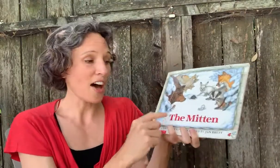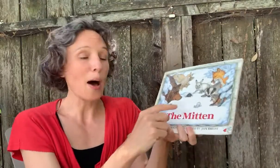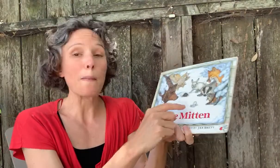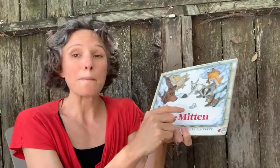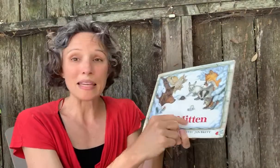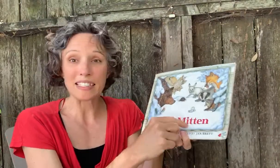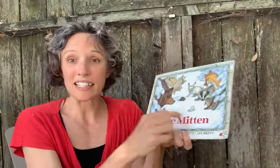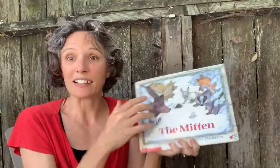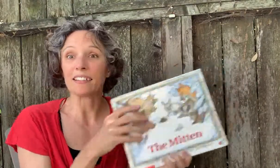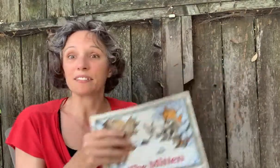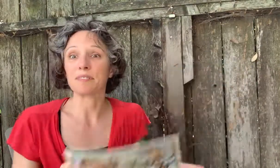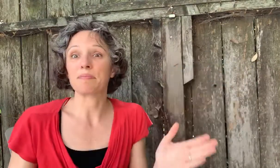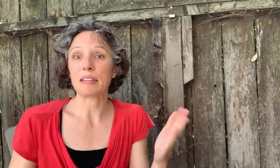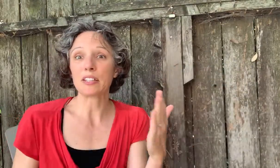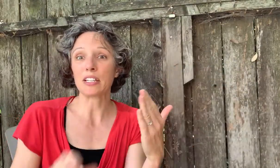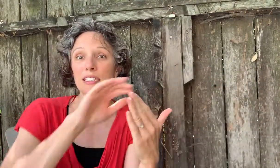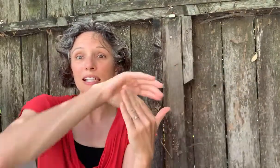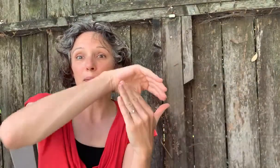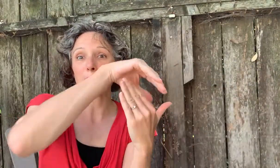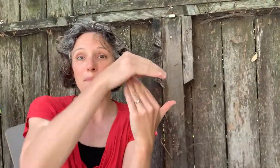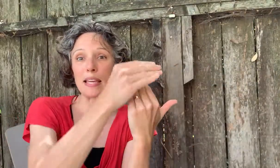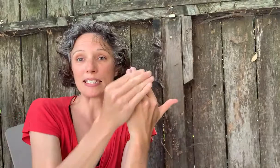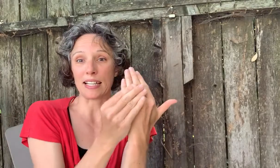The mitten. Make your hand say mitten.